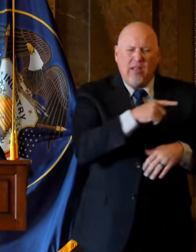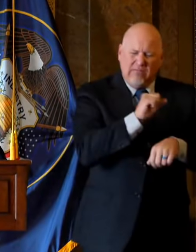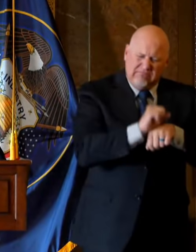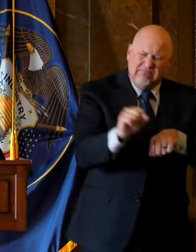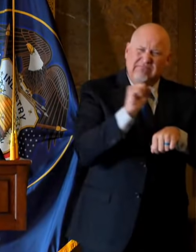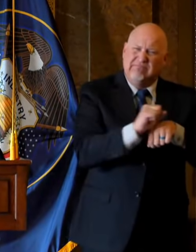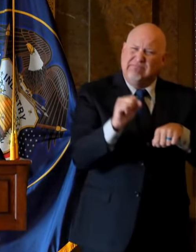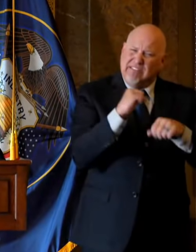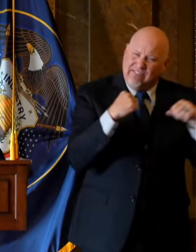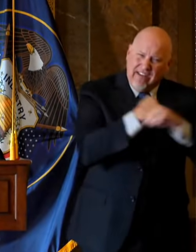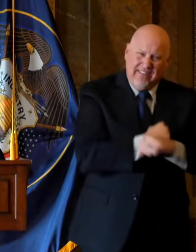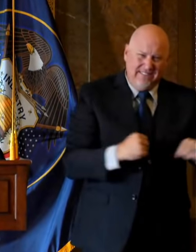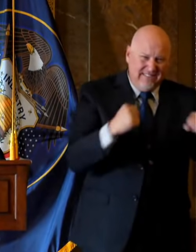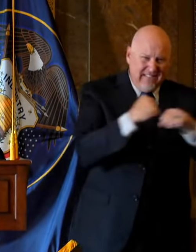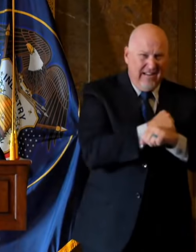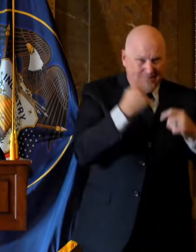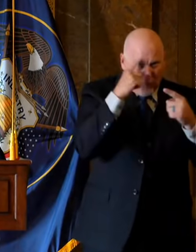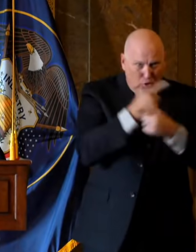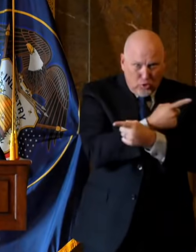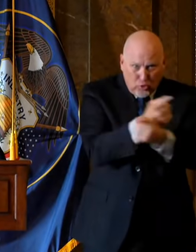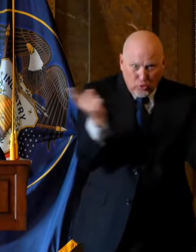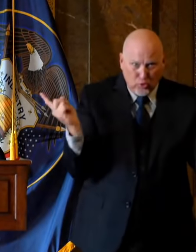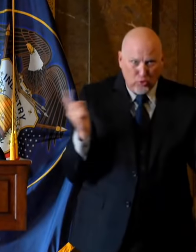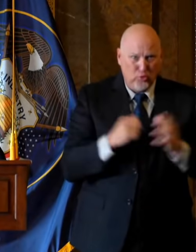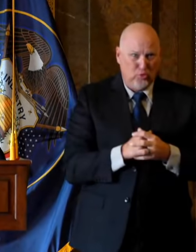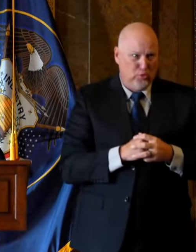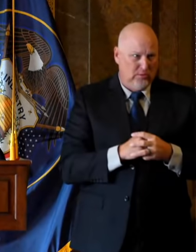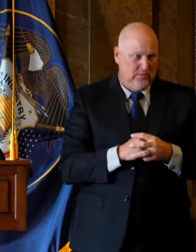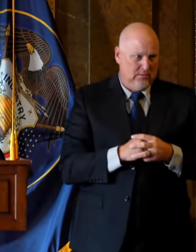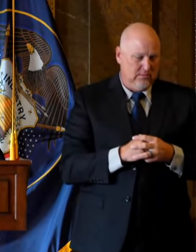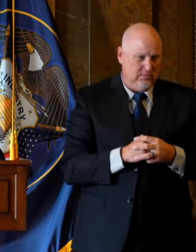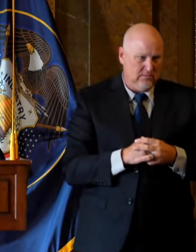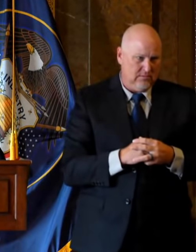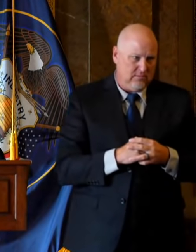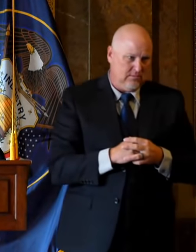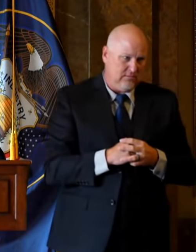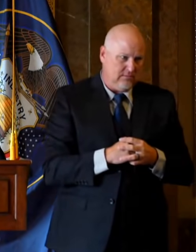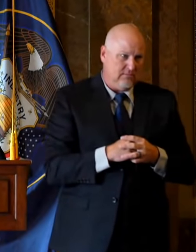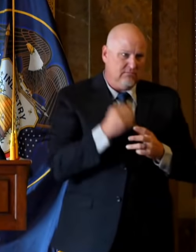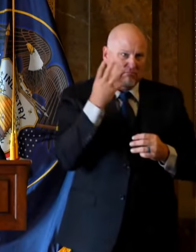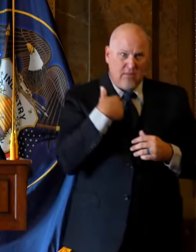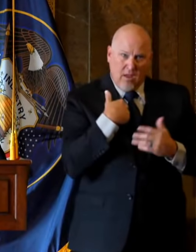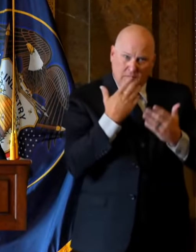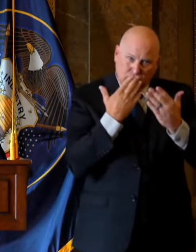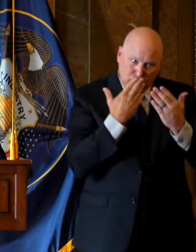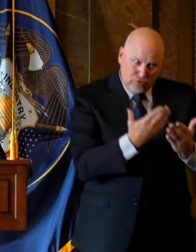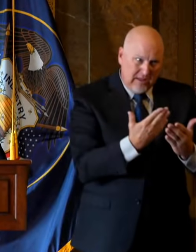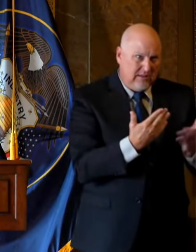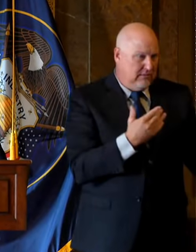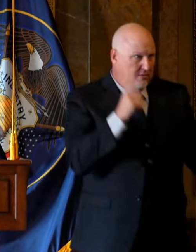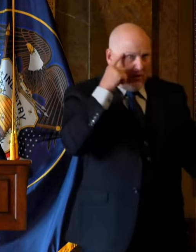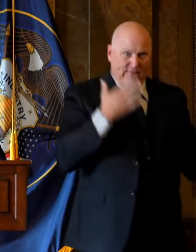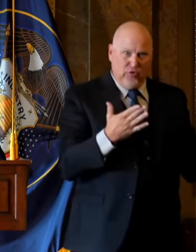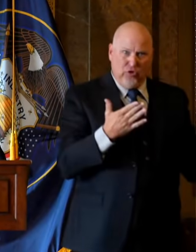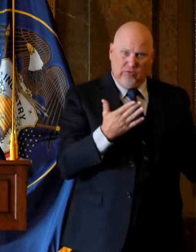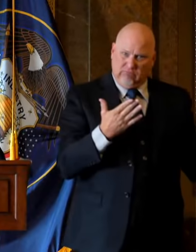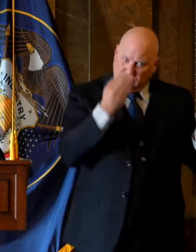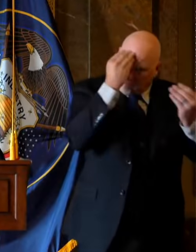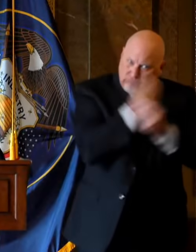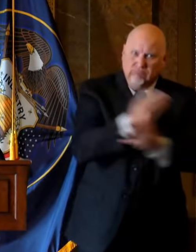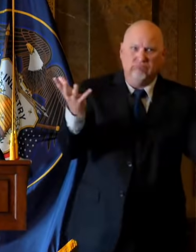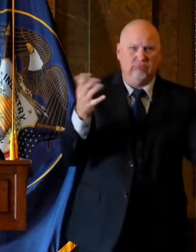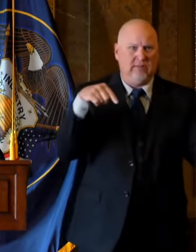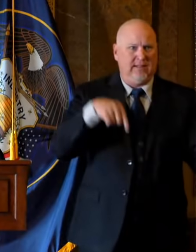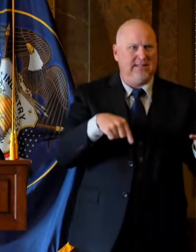I'm very appreciative for the governor for bringing this group together. We can